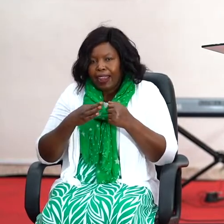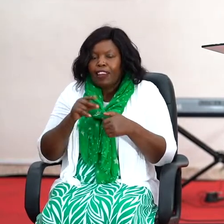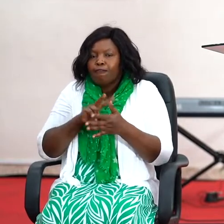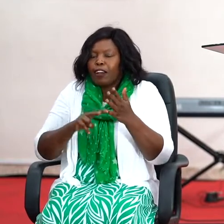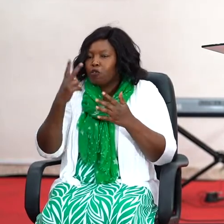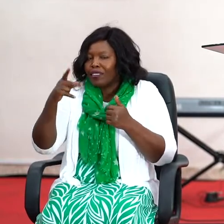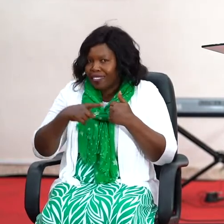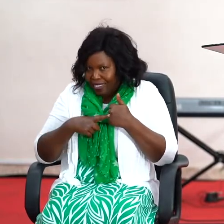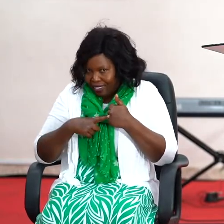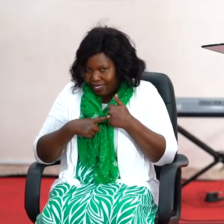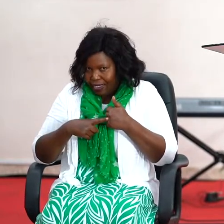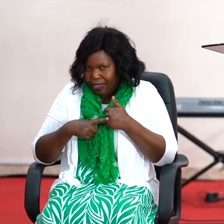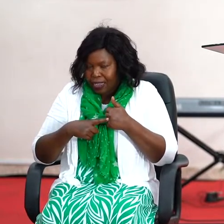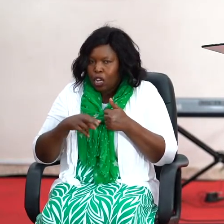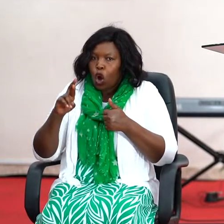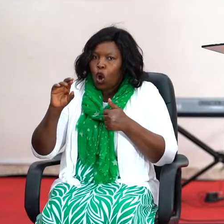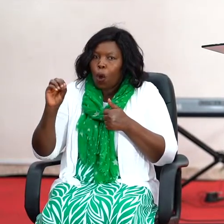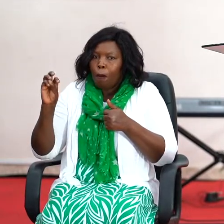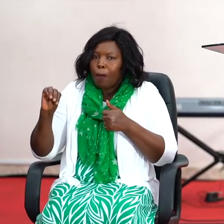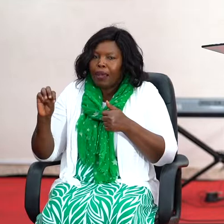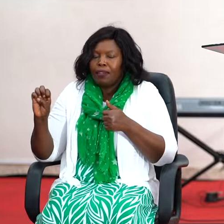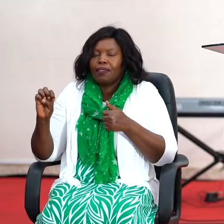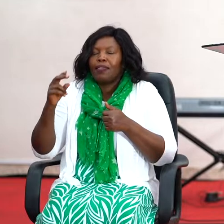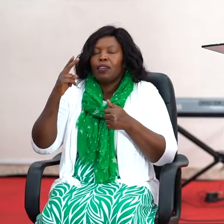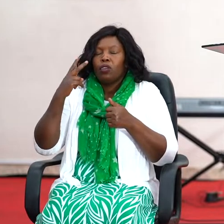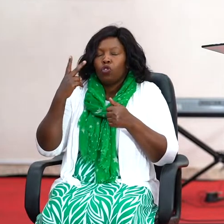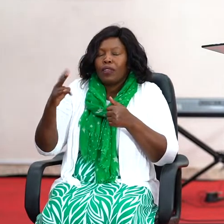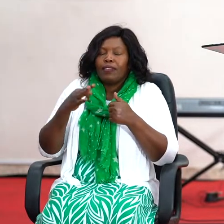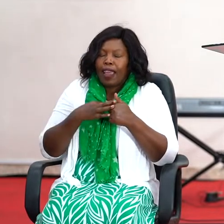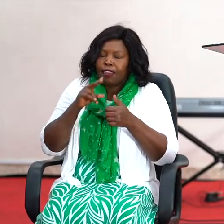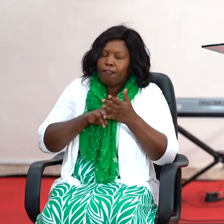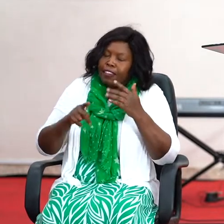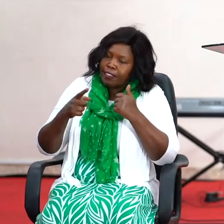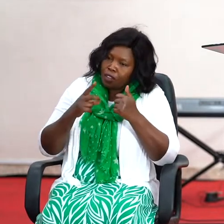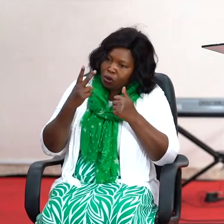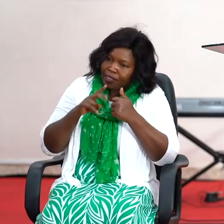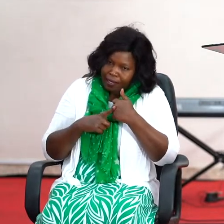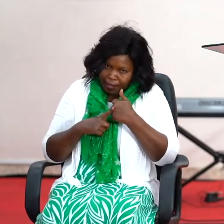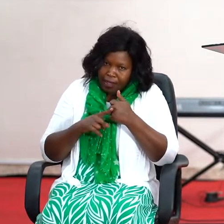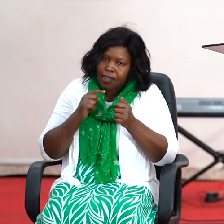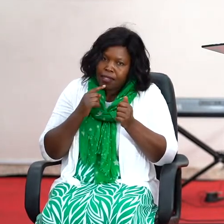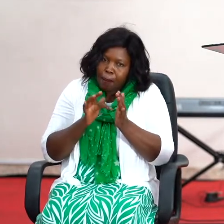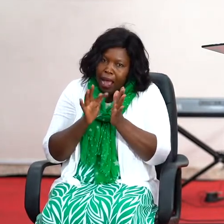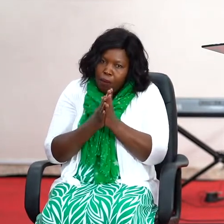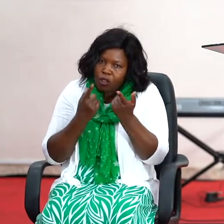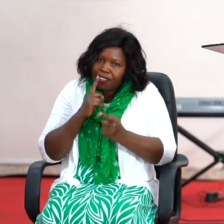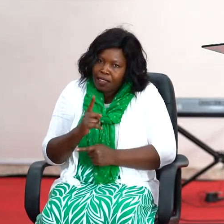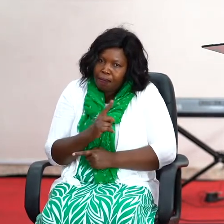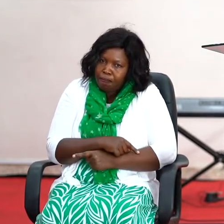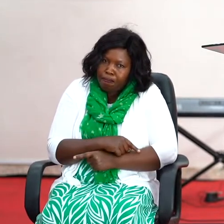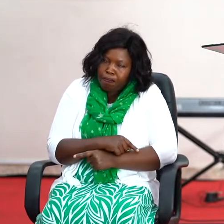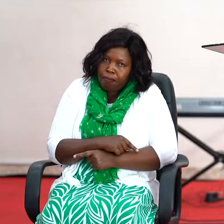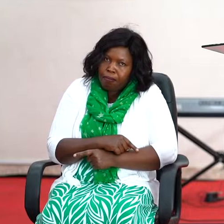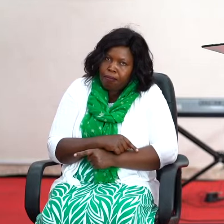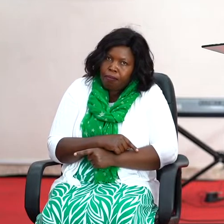read that first. In Romans chapter 8 and verse 26, that the Bible says,